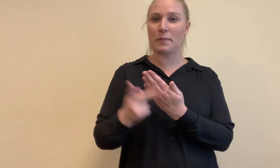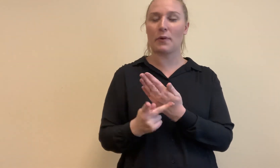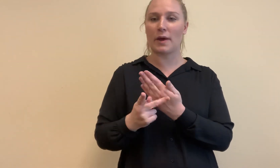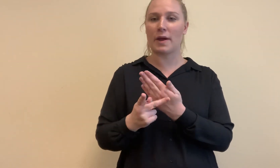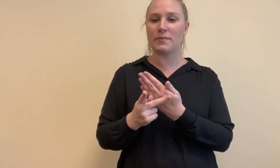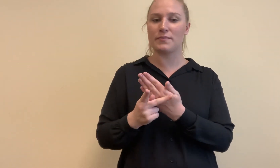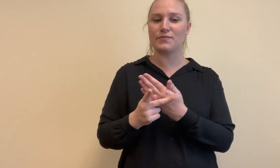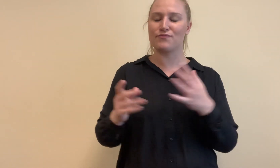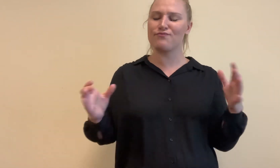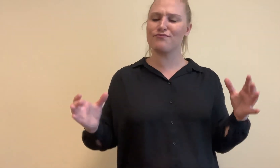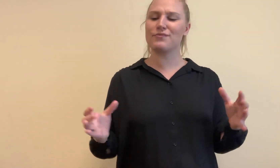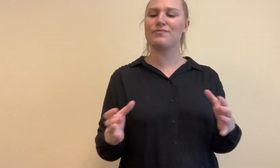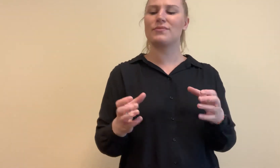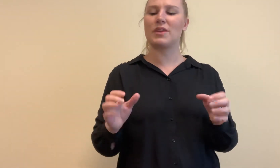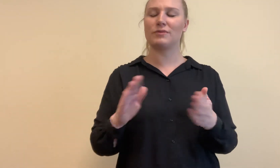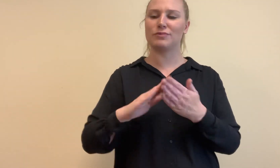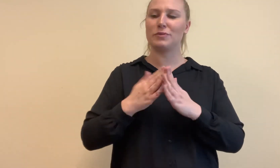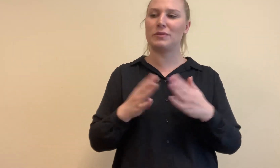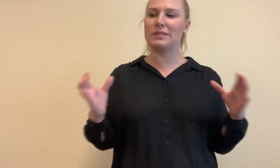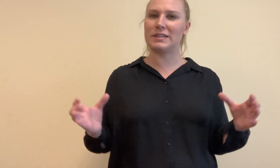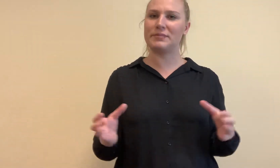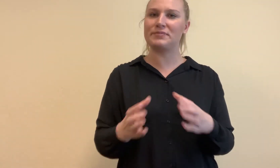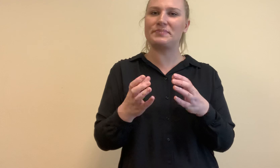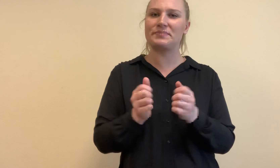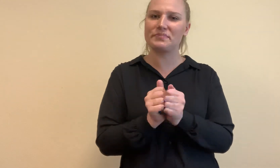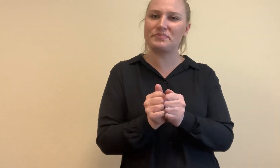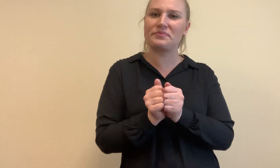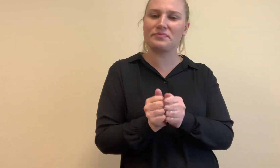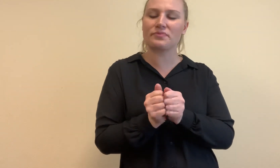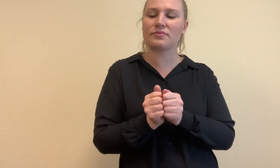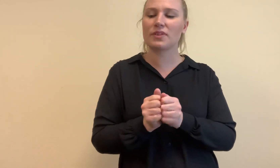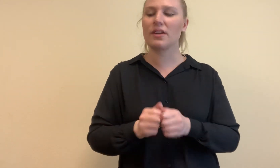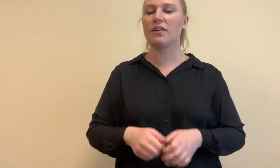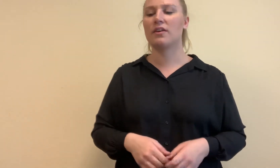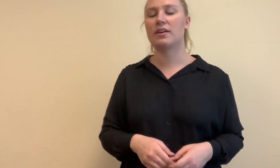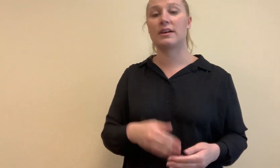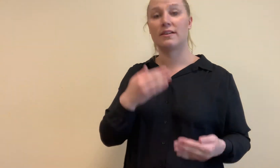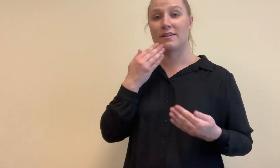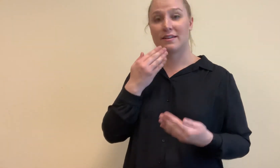it. Have a good rest of your evening. Thank you.